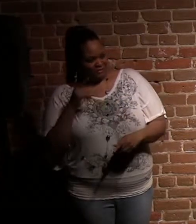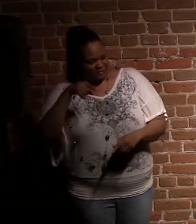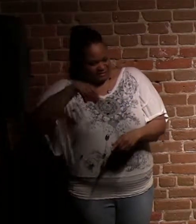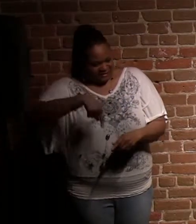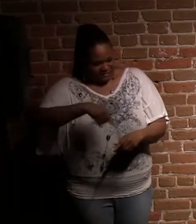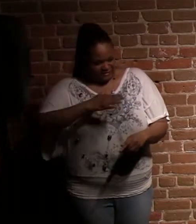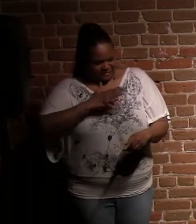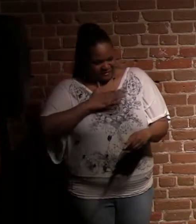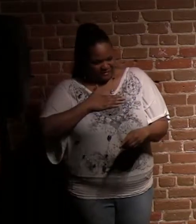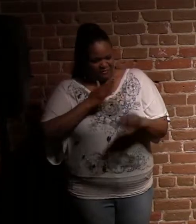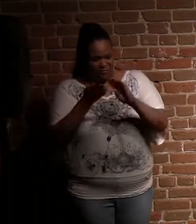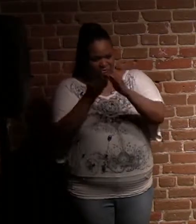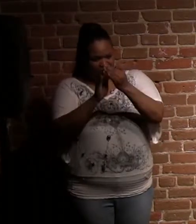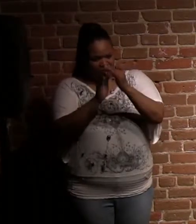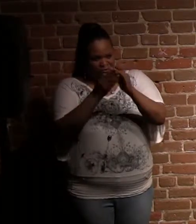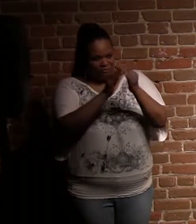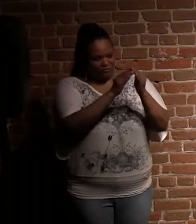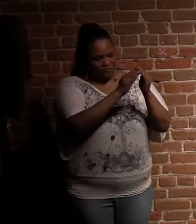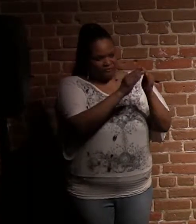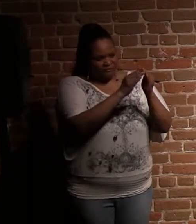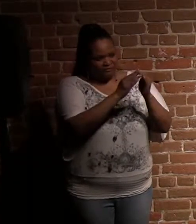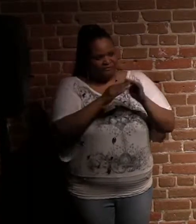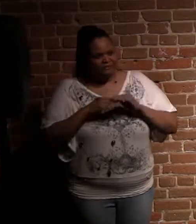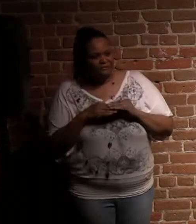This is my community.